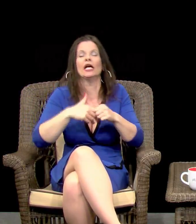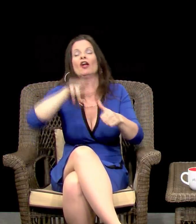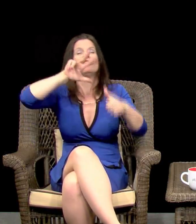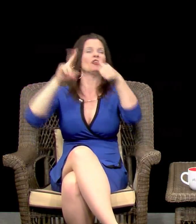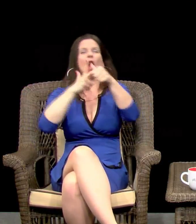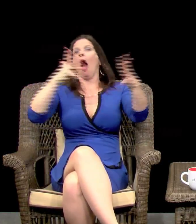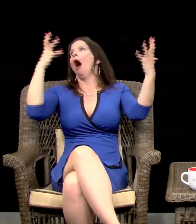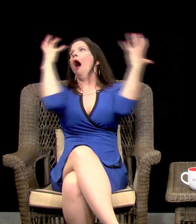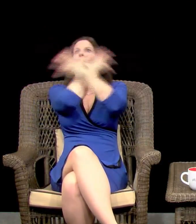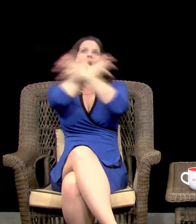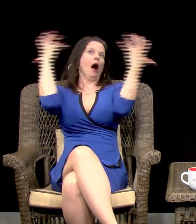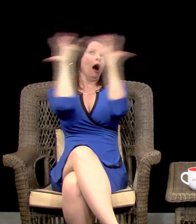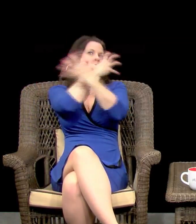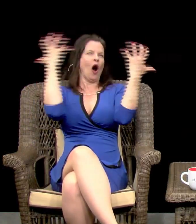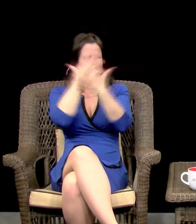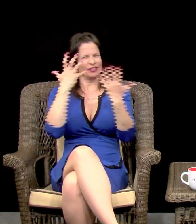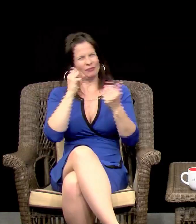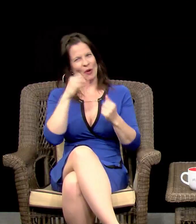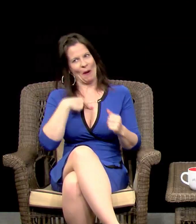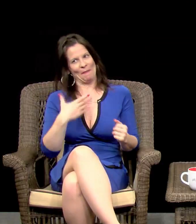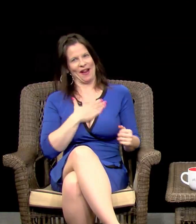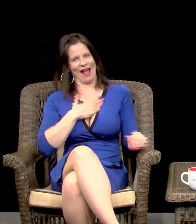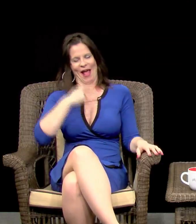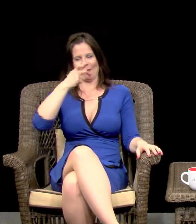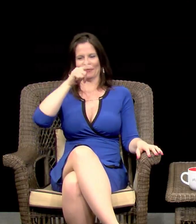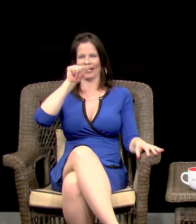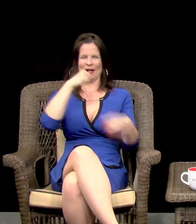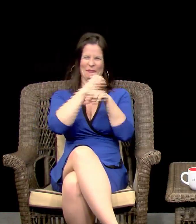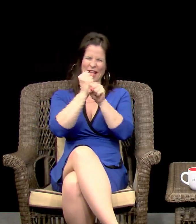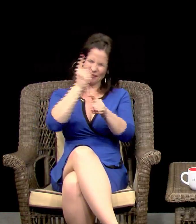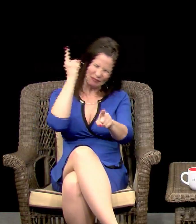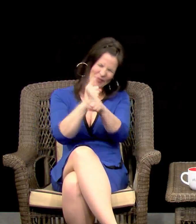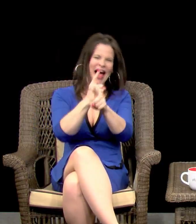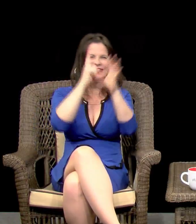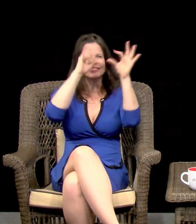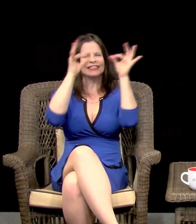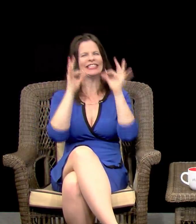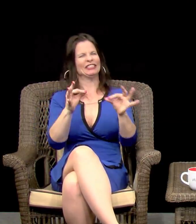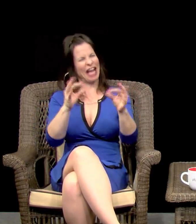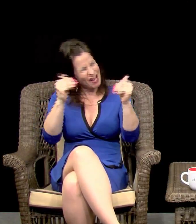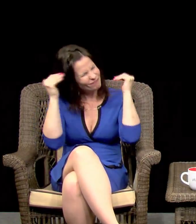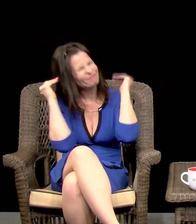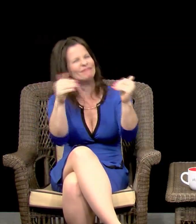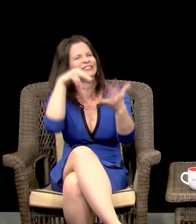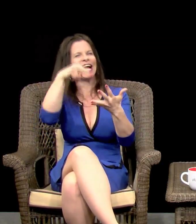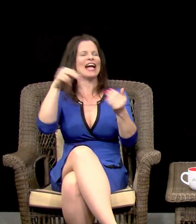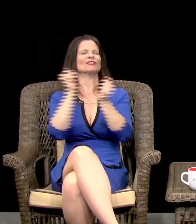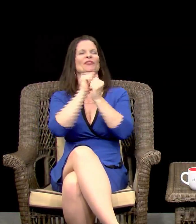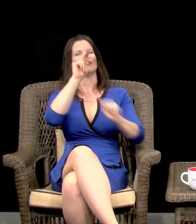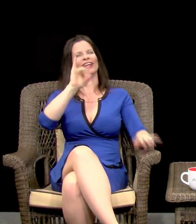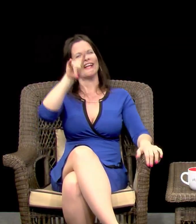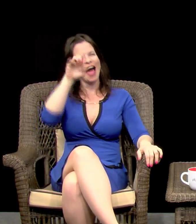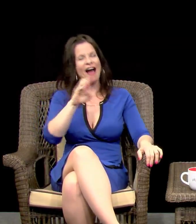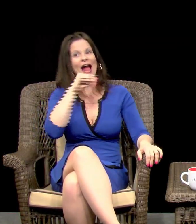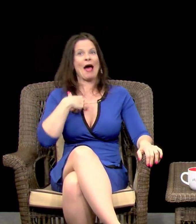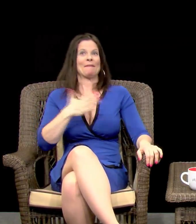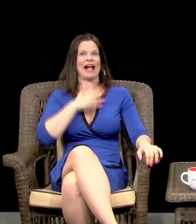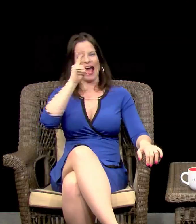wasn't as good, but that's normal. Third week was awesome. So I'm very happy that Peta made the right decision to dance with